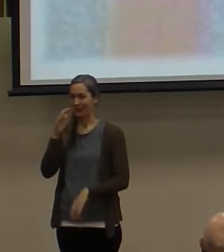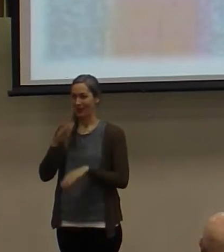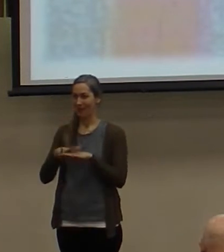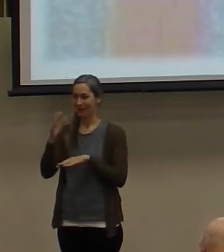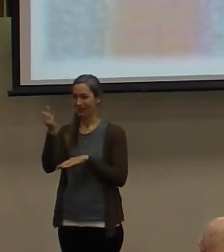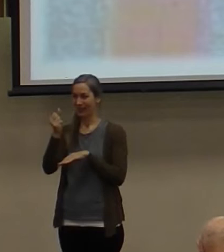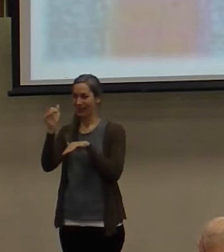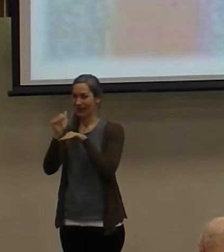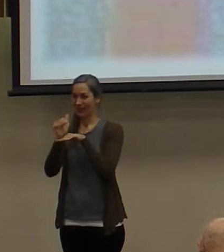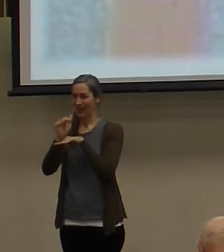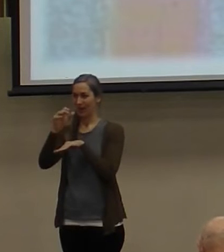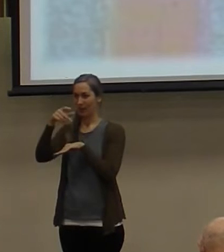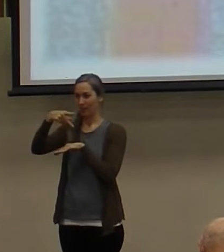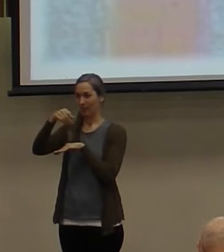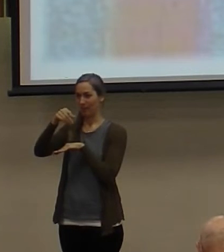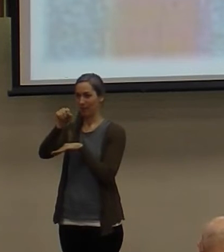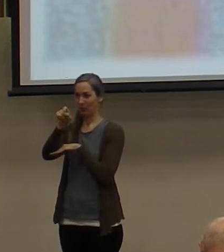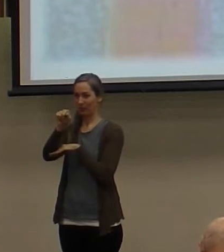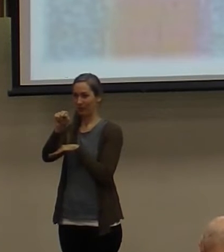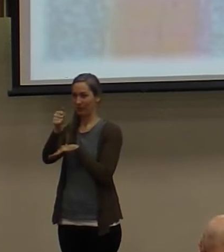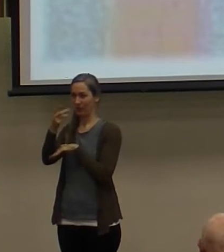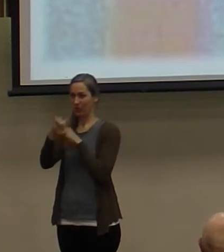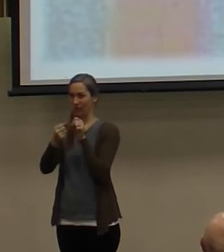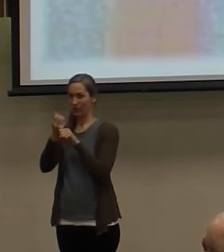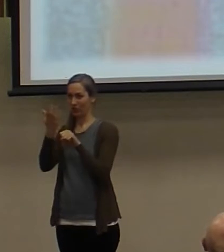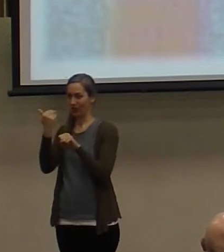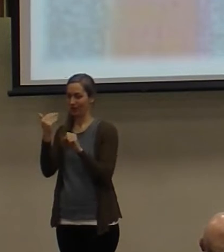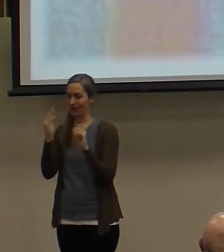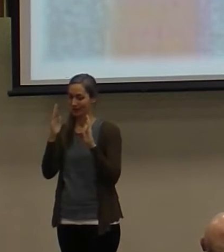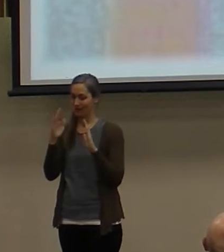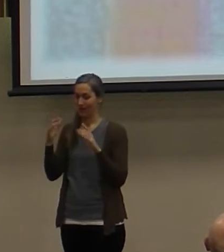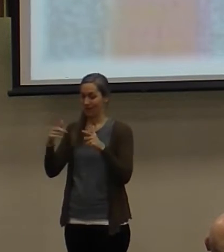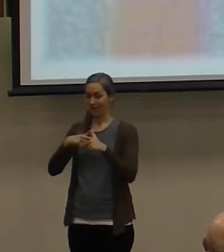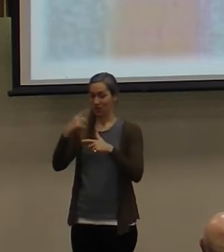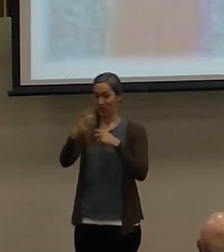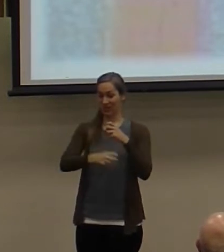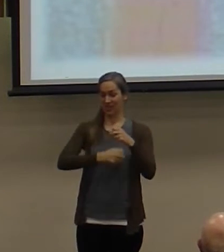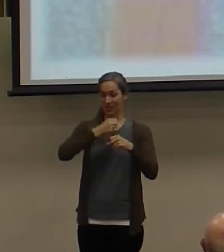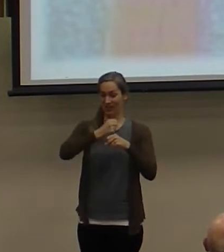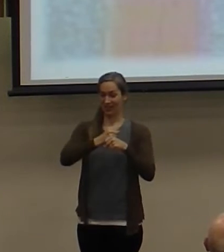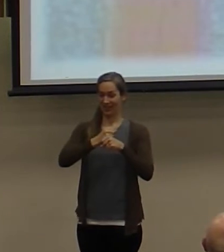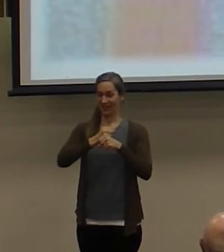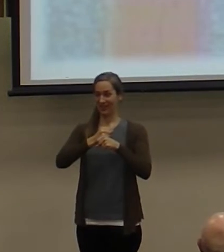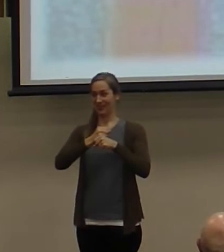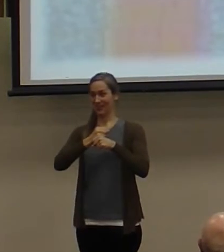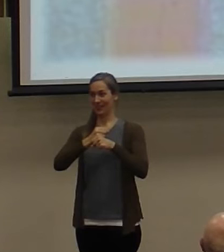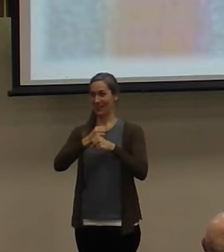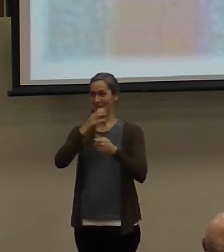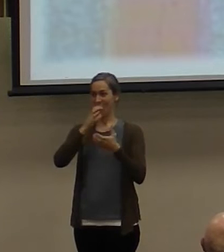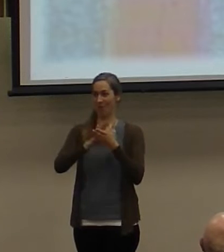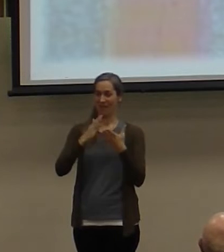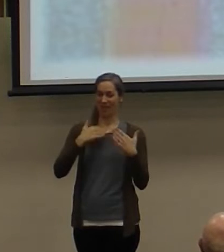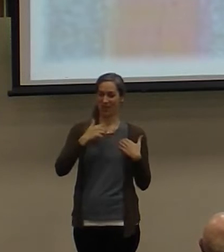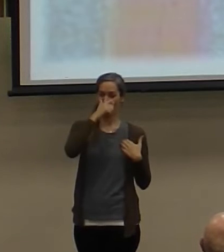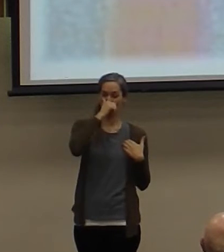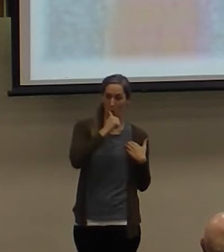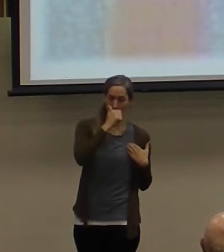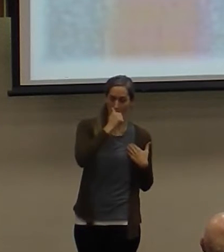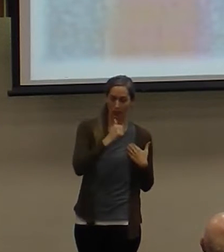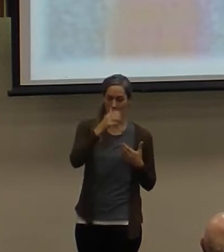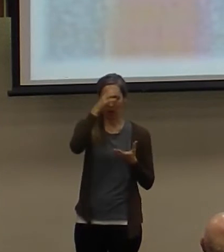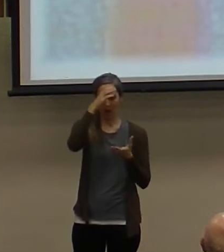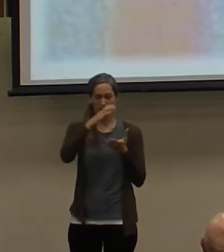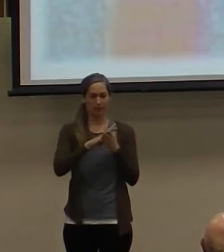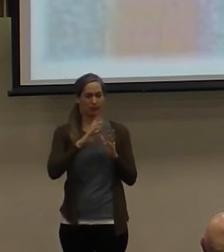Post several years ago. Listen, first year, wife has a bad cold, so the husband